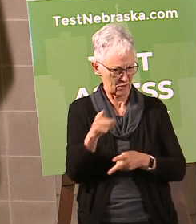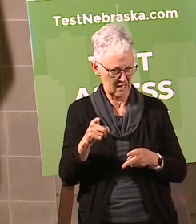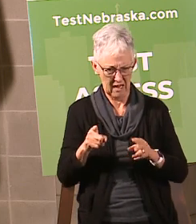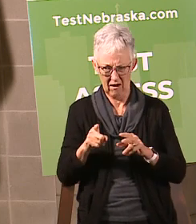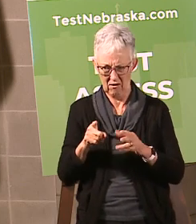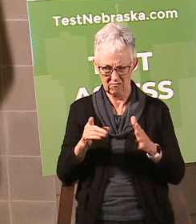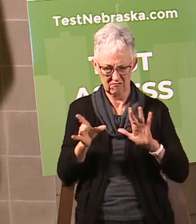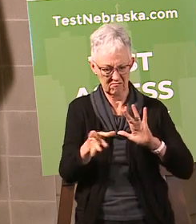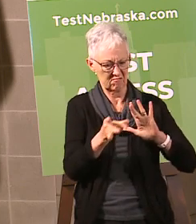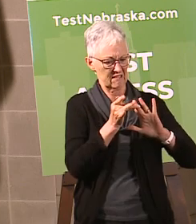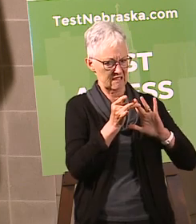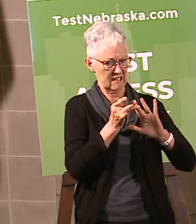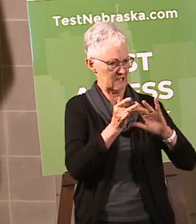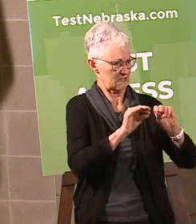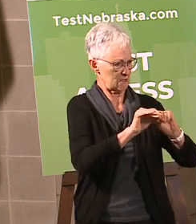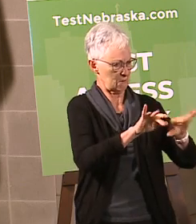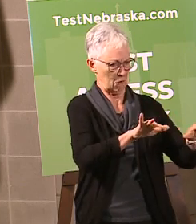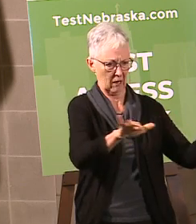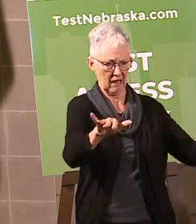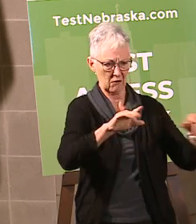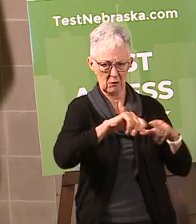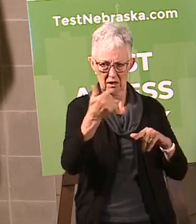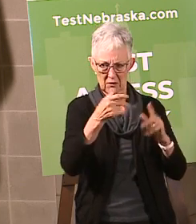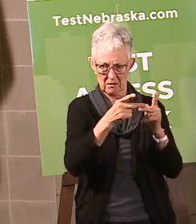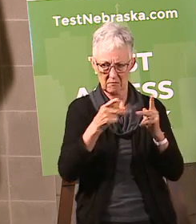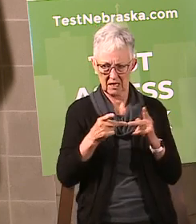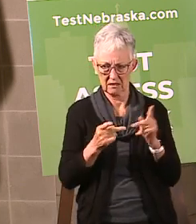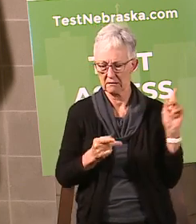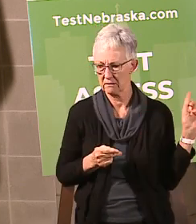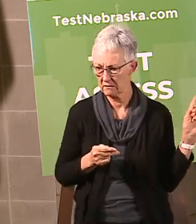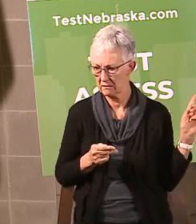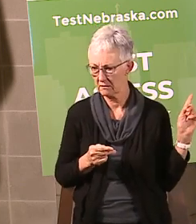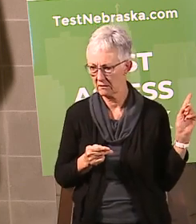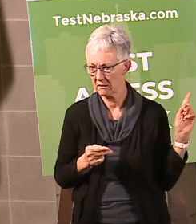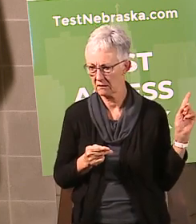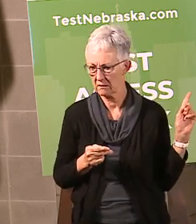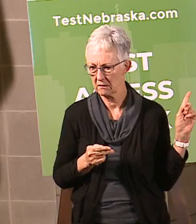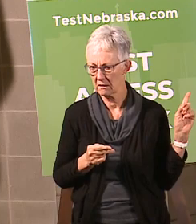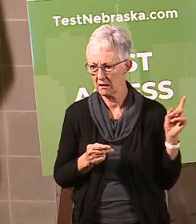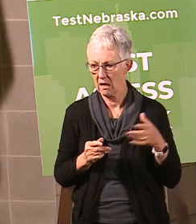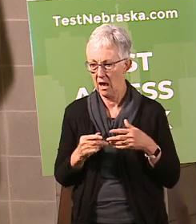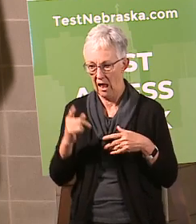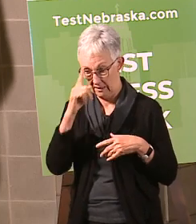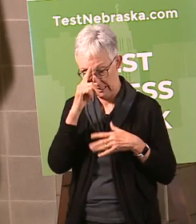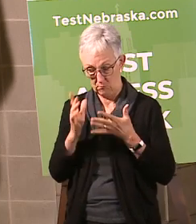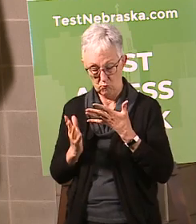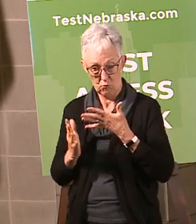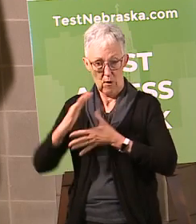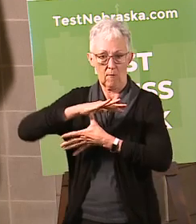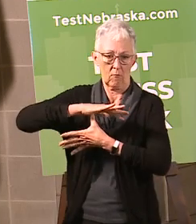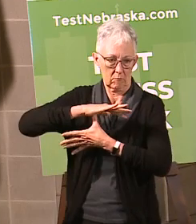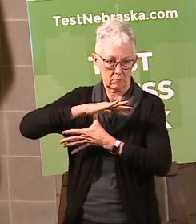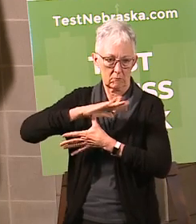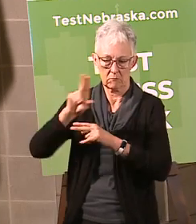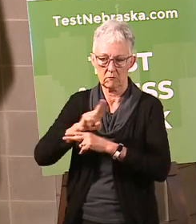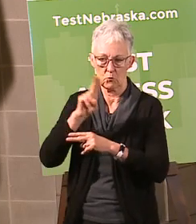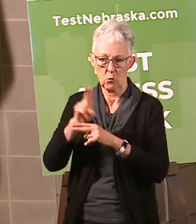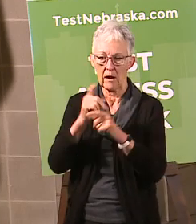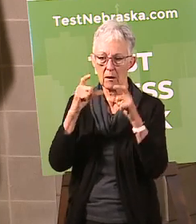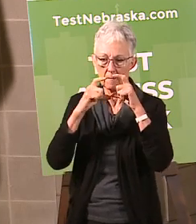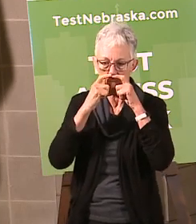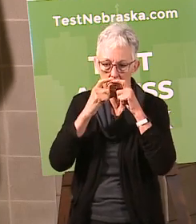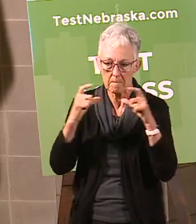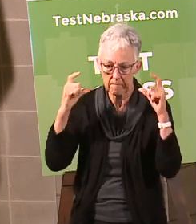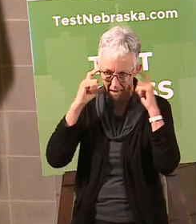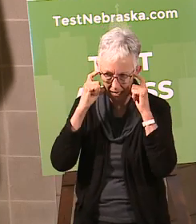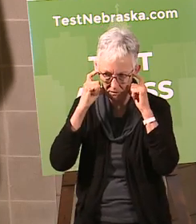you touch on the practice of wearing gloves? Well, I think a priority would be to wear a mask. Again, this is a respiratory disease, so that